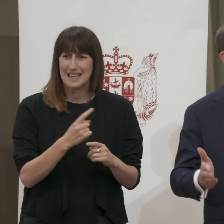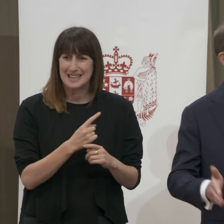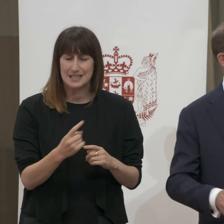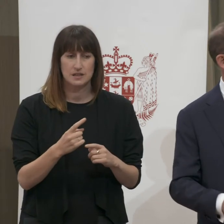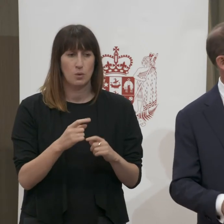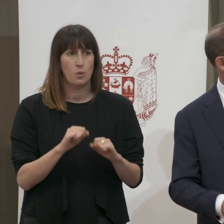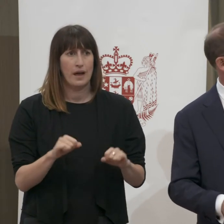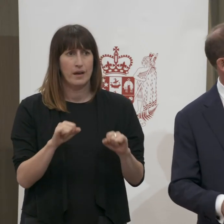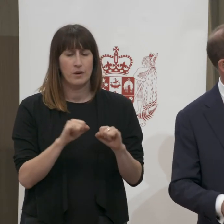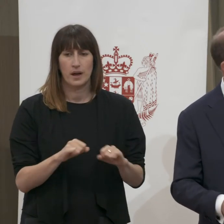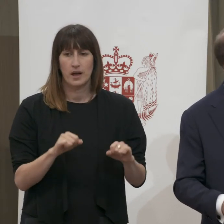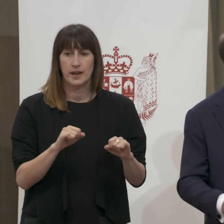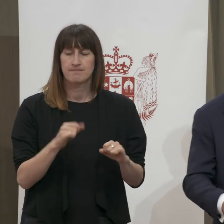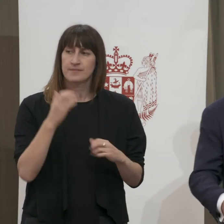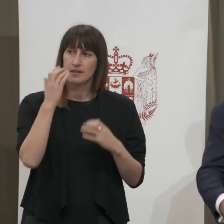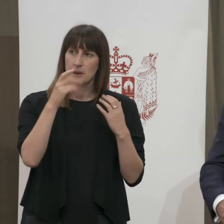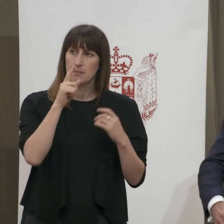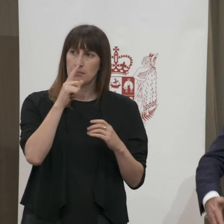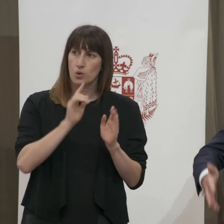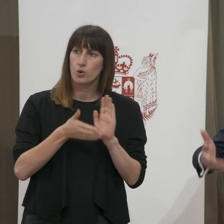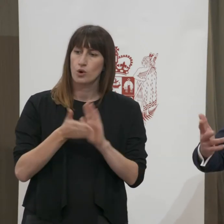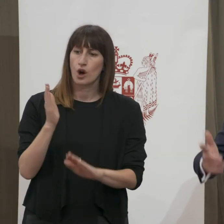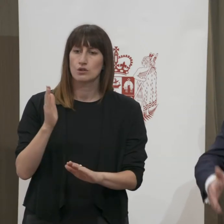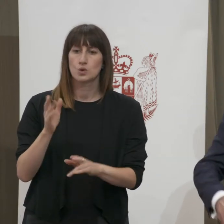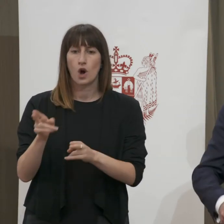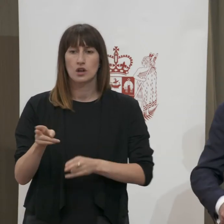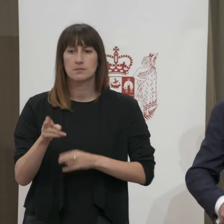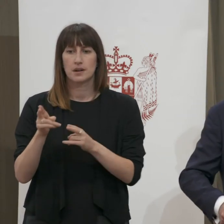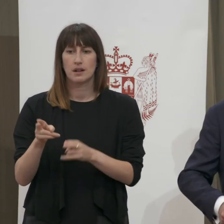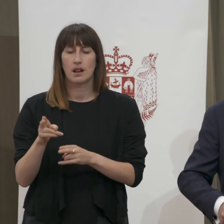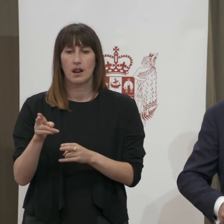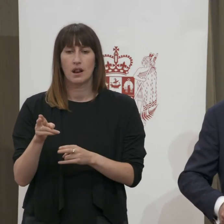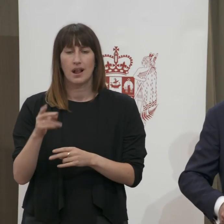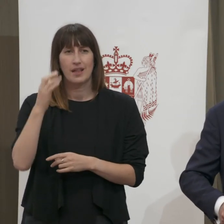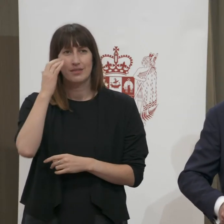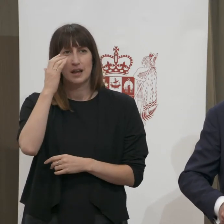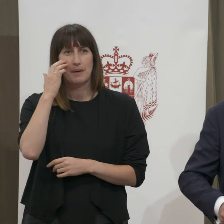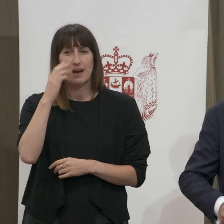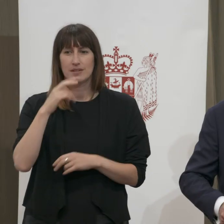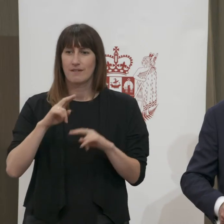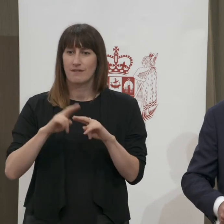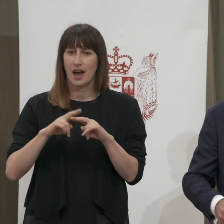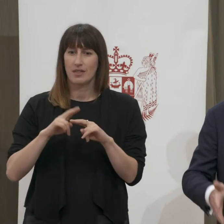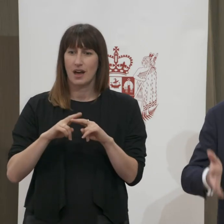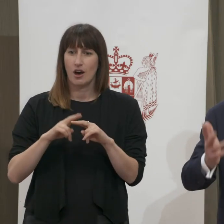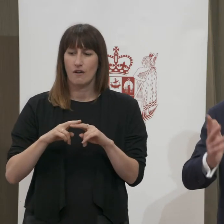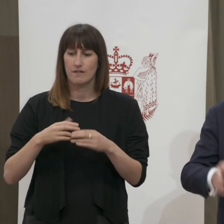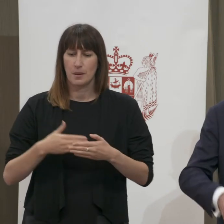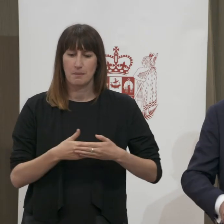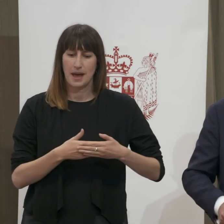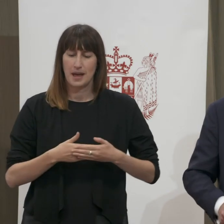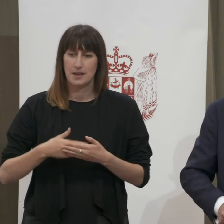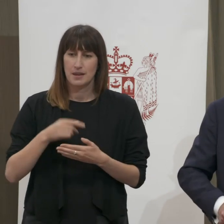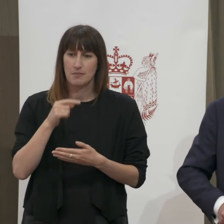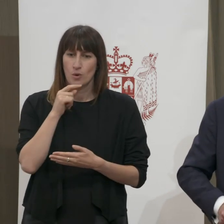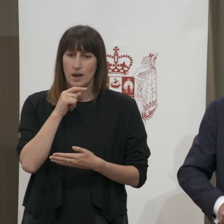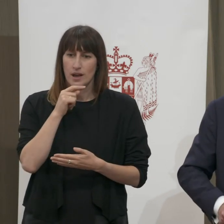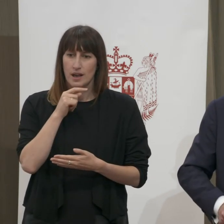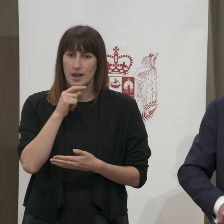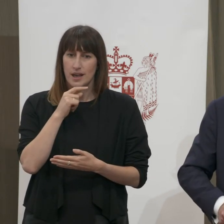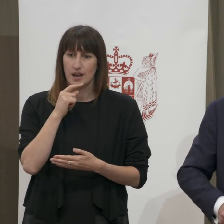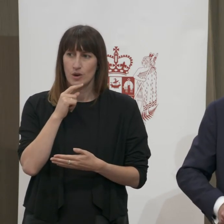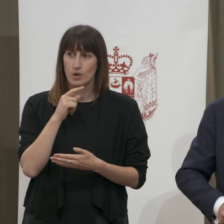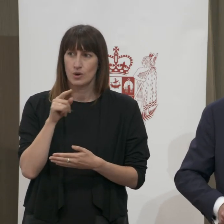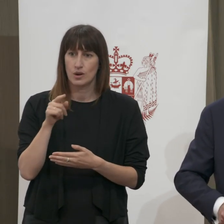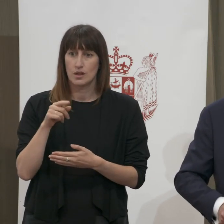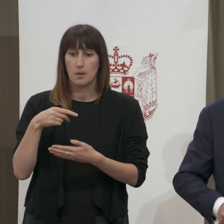to our hospitals. I think of the father of the infant boy sitting on the theatre